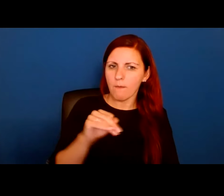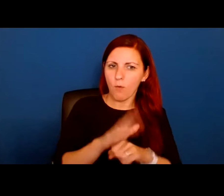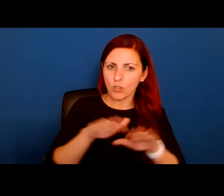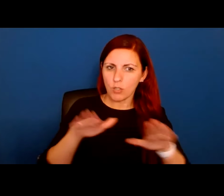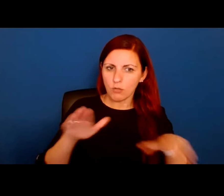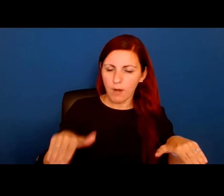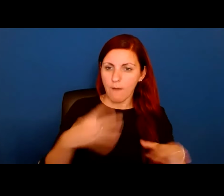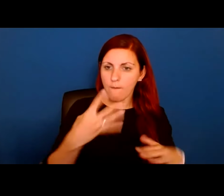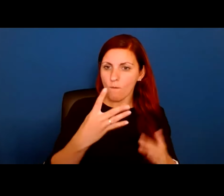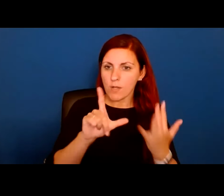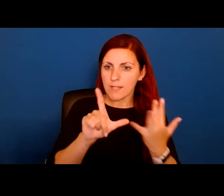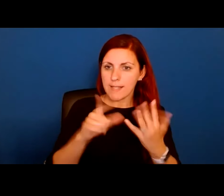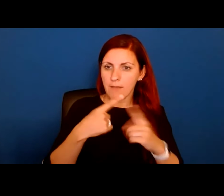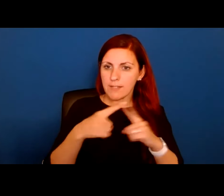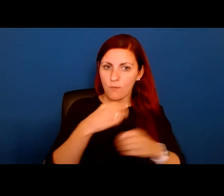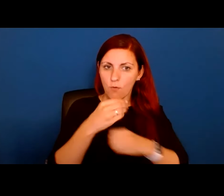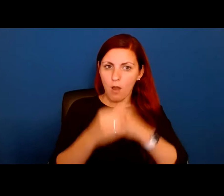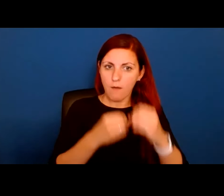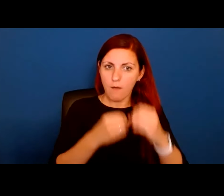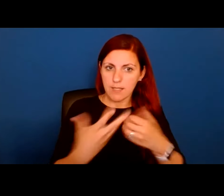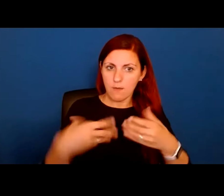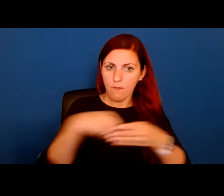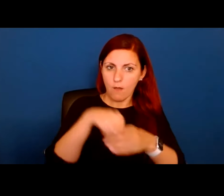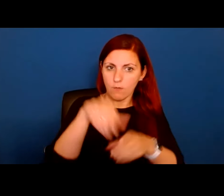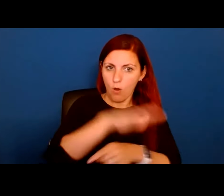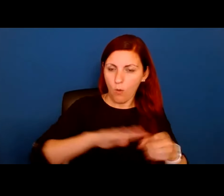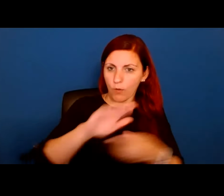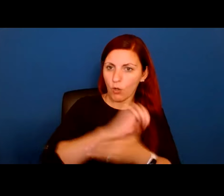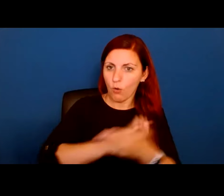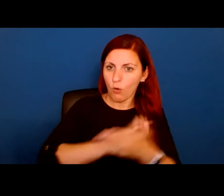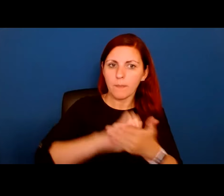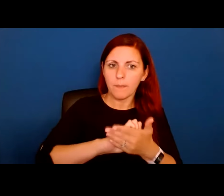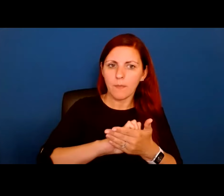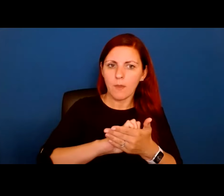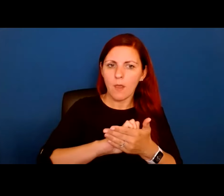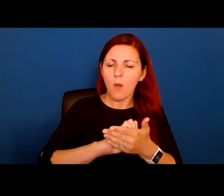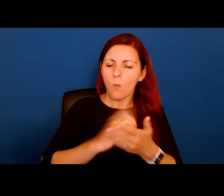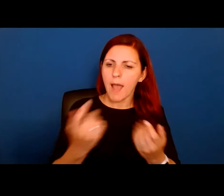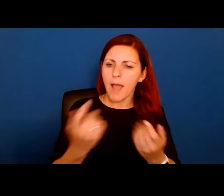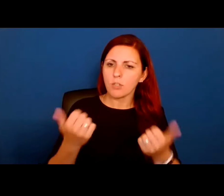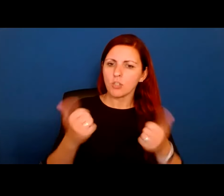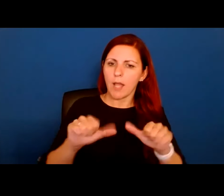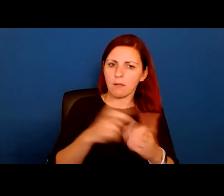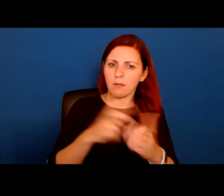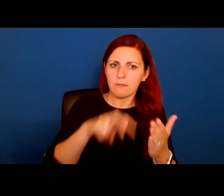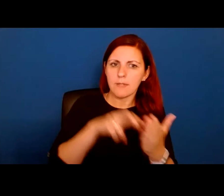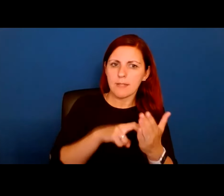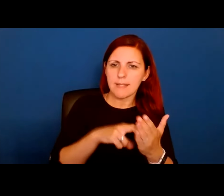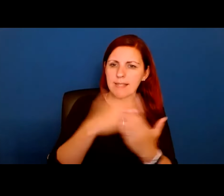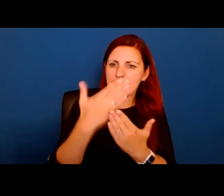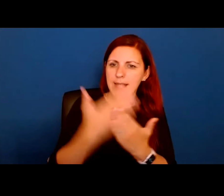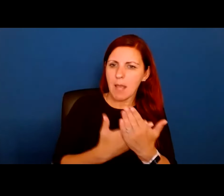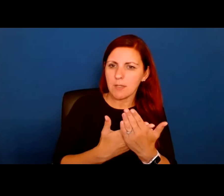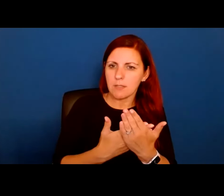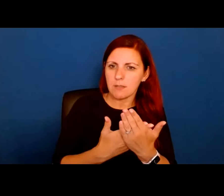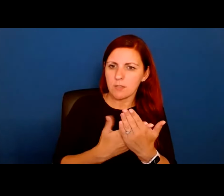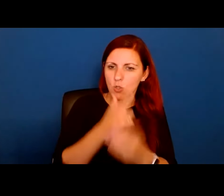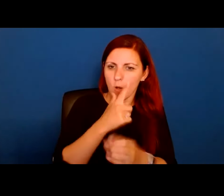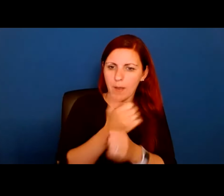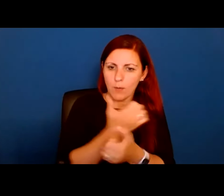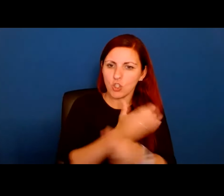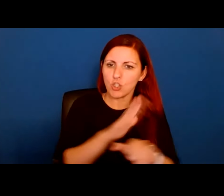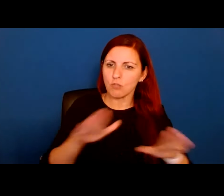in that across Europe. We signed a joint statement on children in the digital environment in September 2019. It's a statement that we